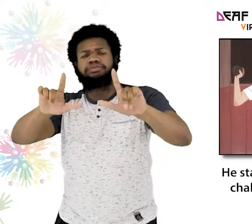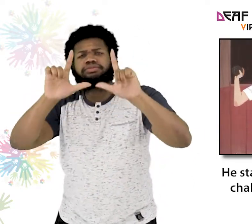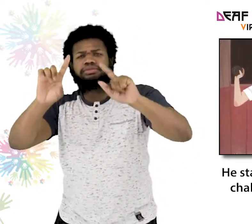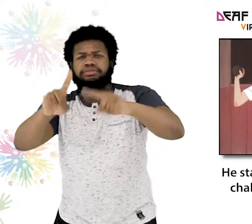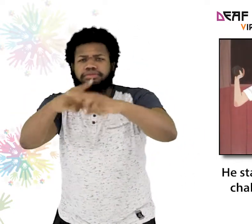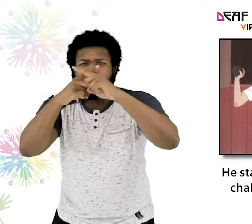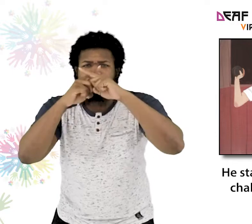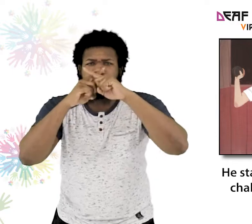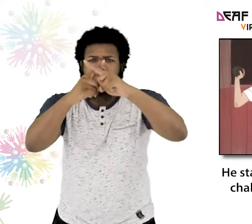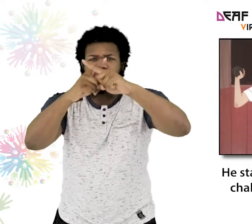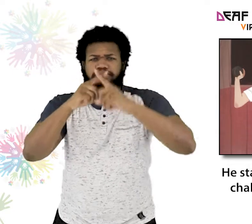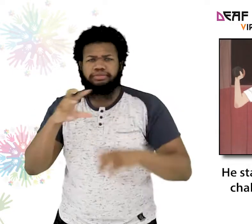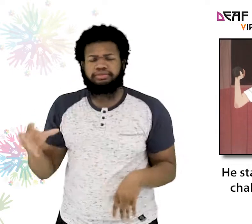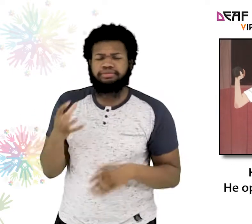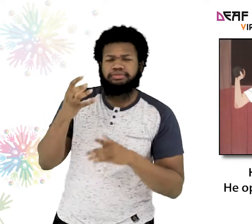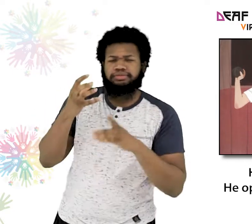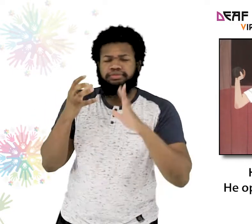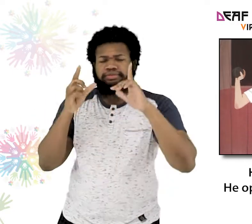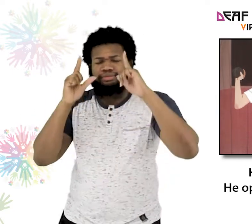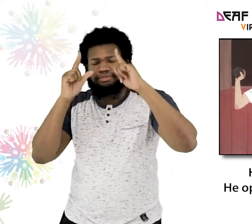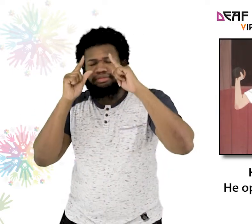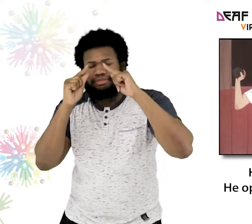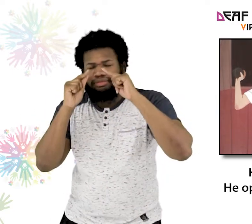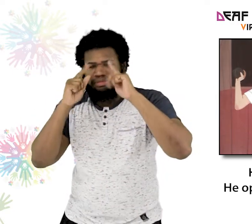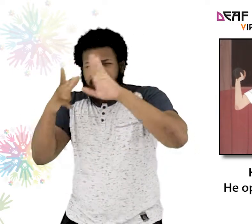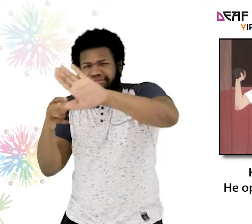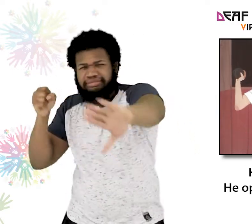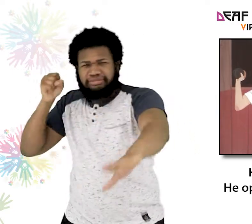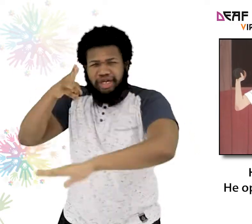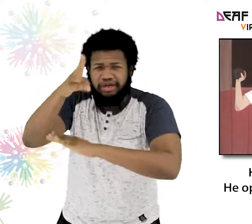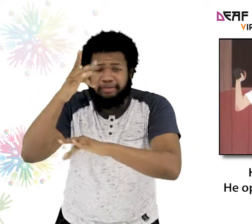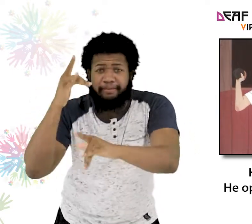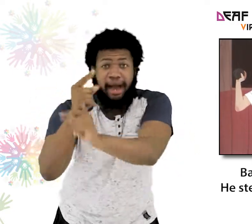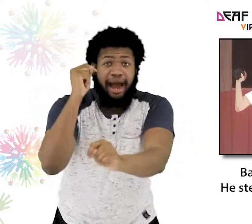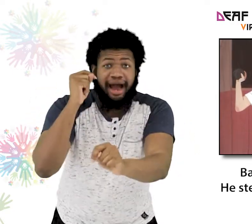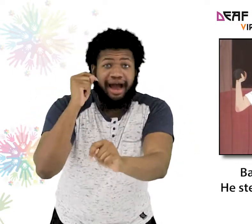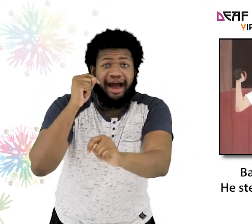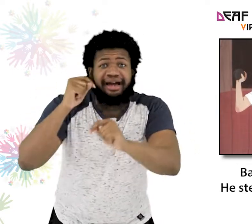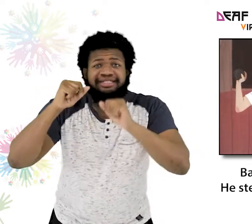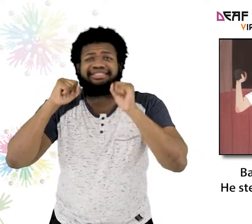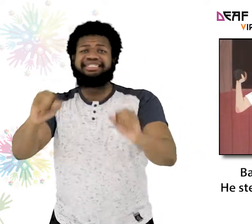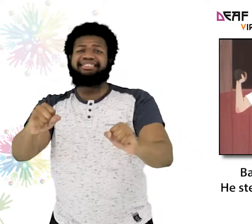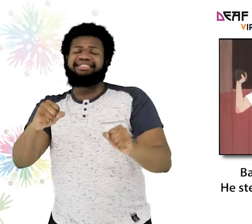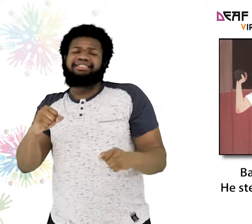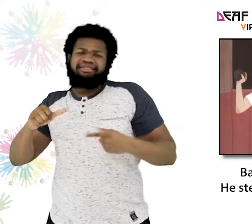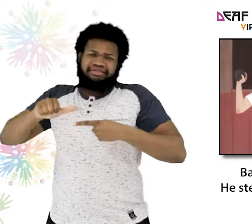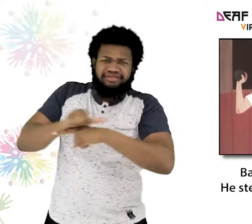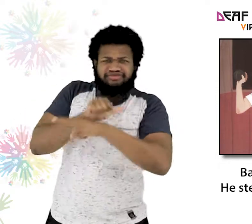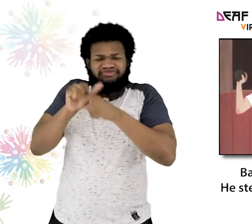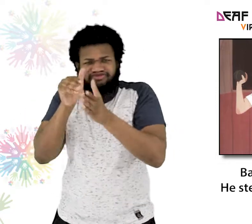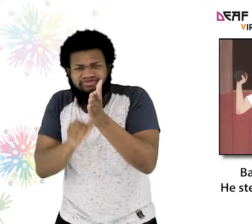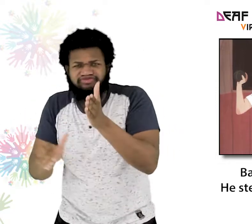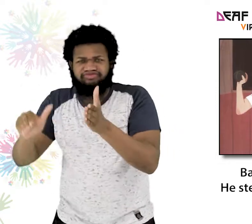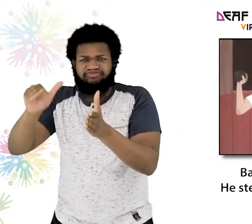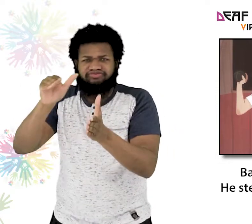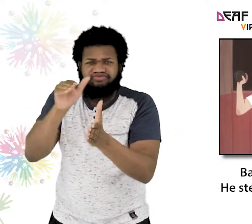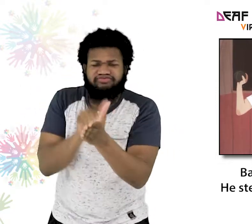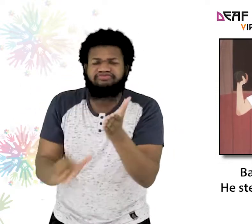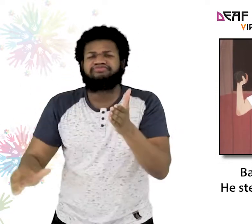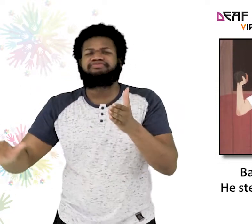chalked on the barn. He closed his eyes, he opened them, and he threw. Bam! He hit the mark. He stepped back so that he could